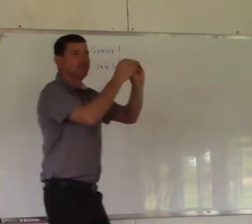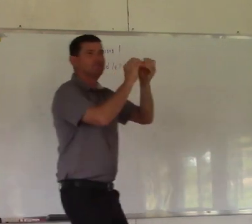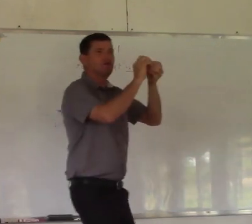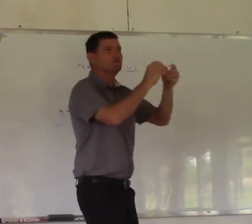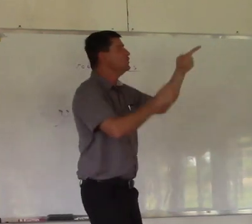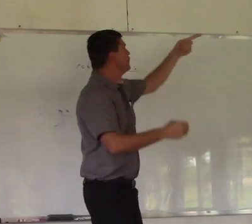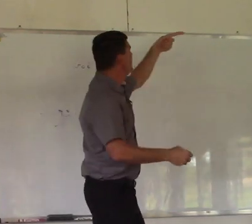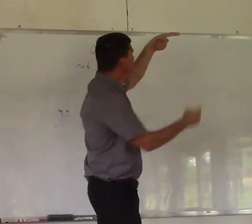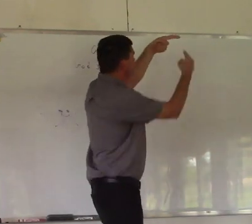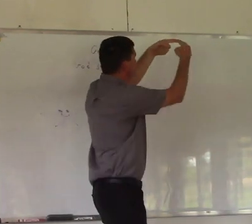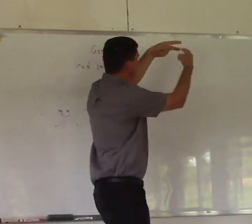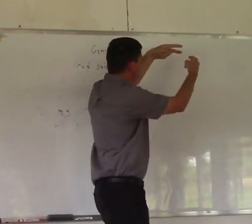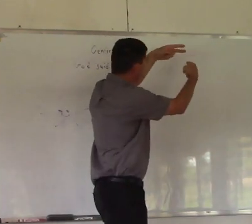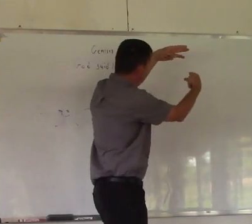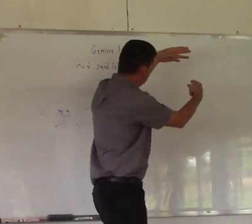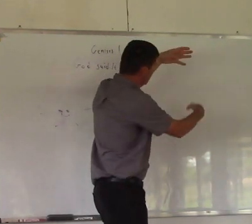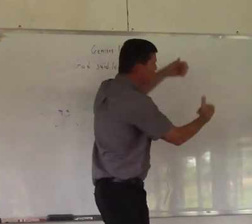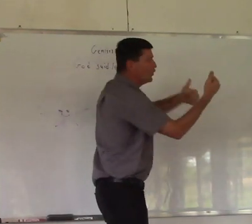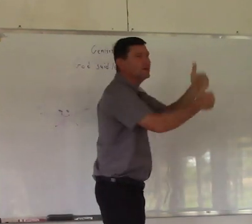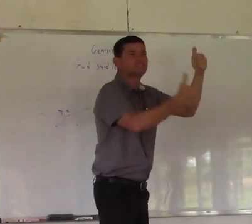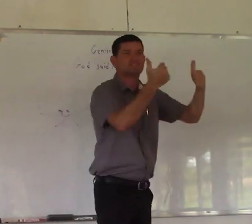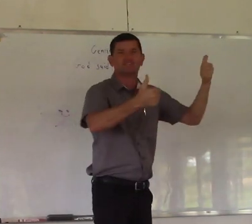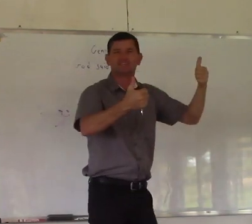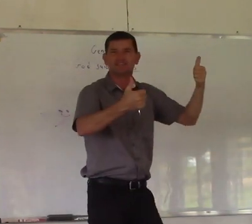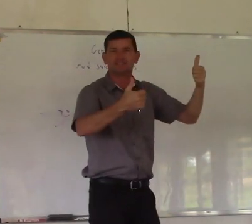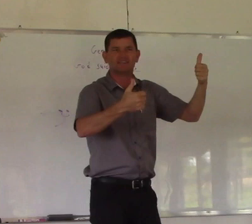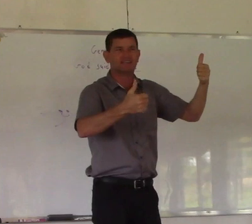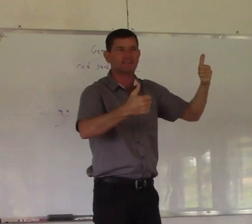Number 1, 2, 3, which?